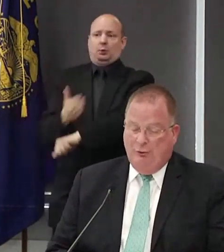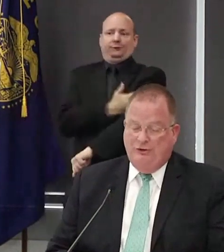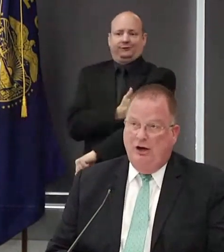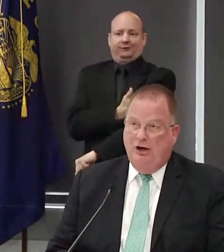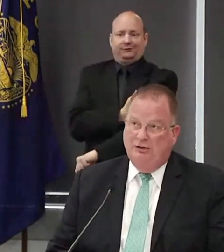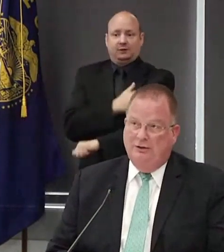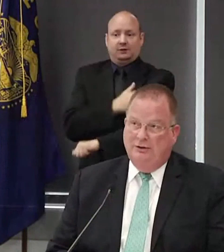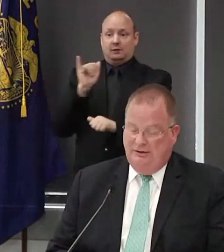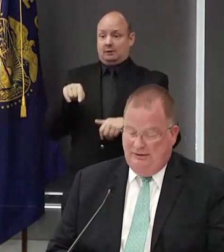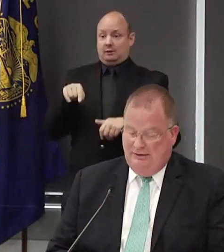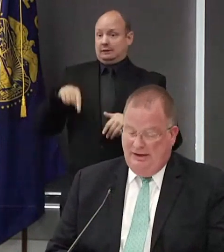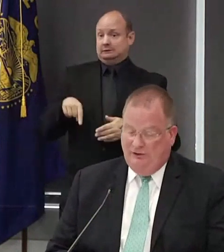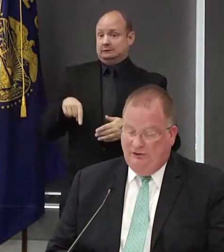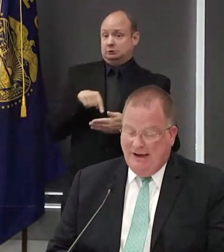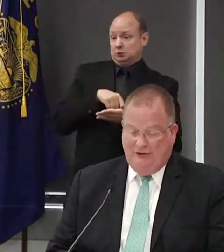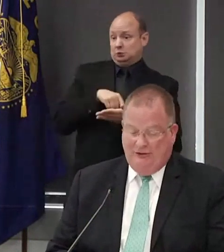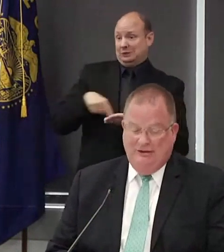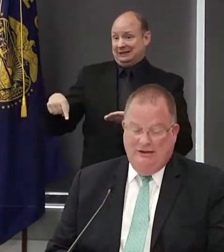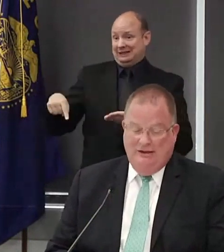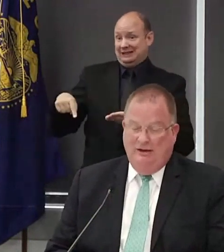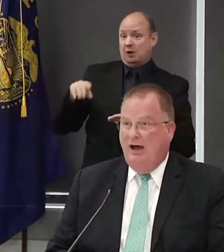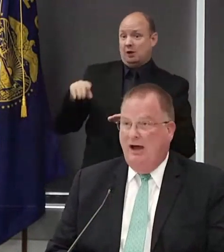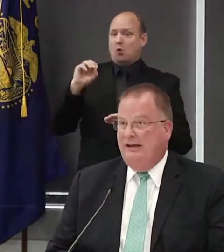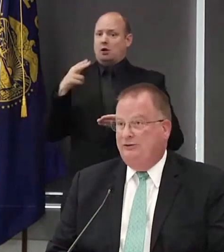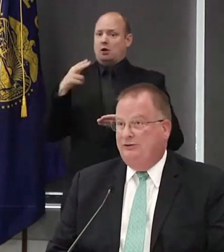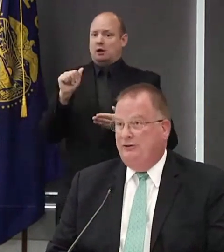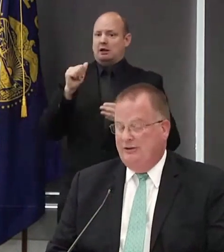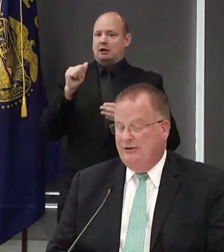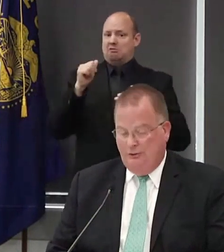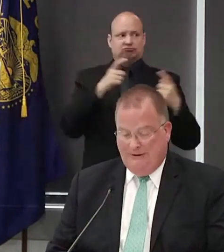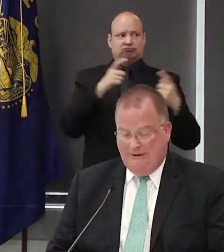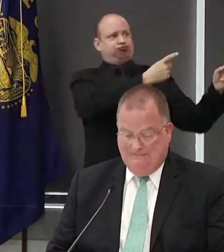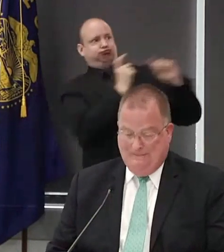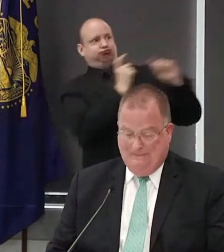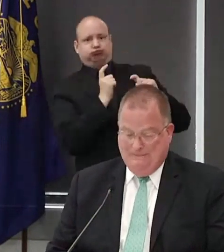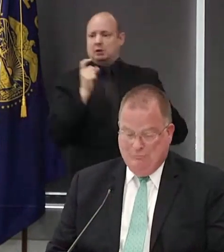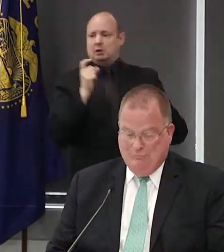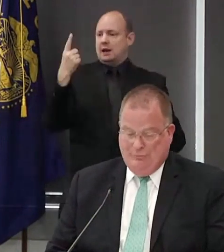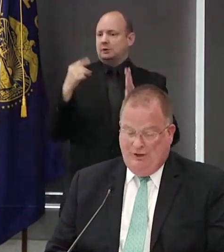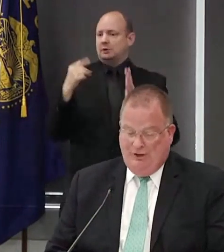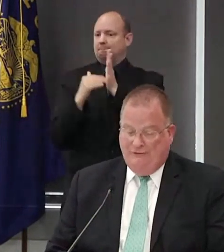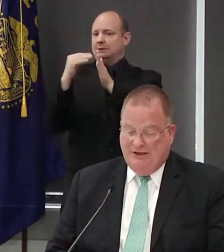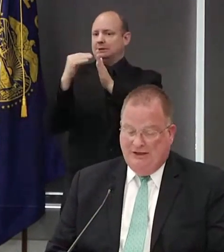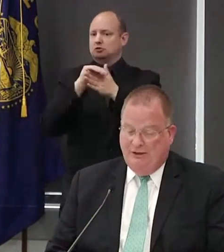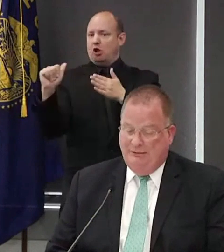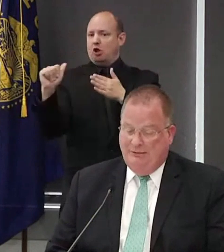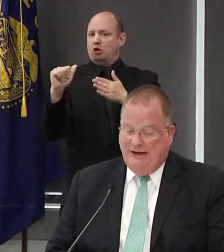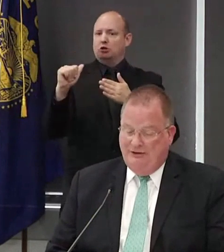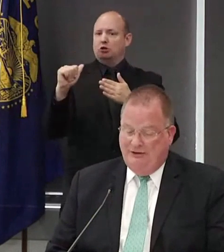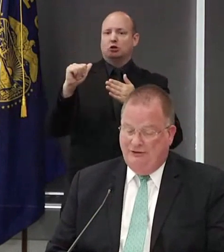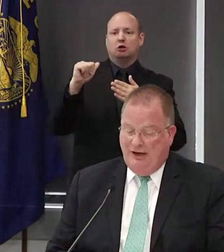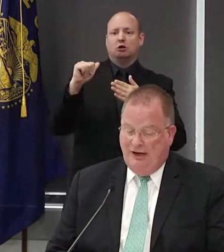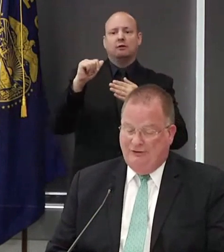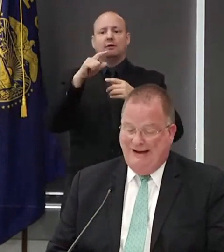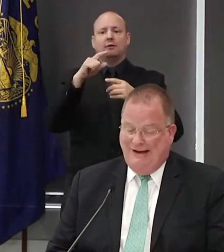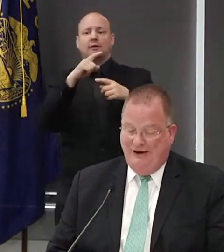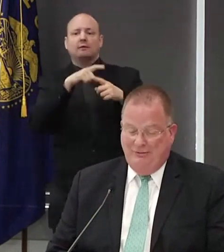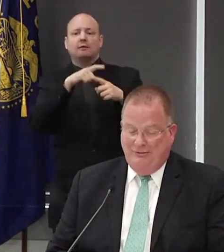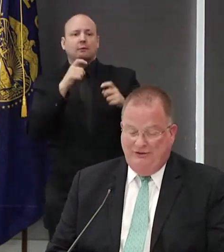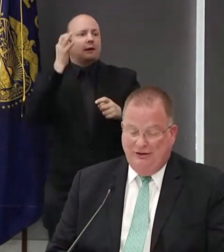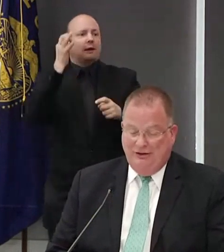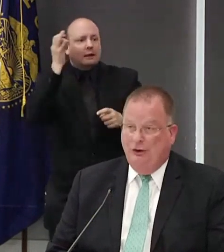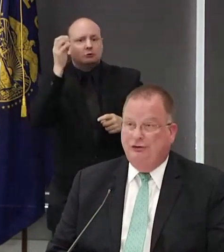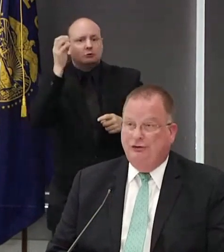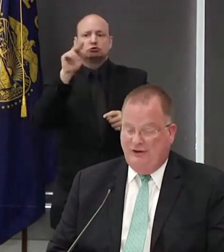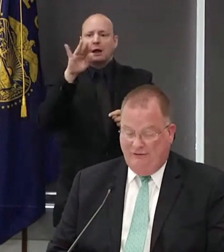to support the ongoing expansion of contact tracing in Oregon. The funding will enable counties and tribes to hire